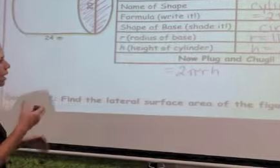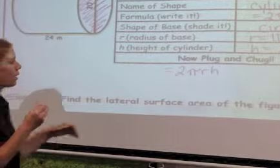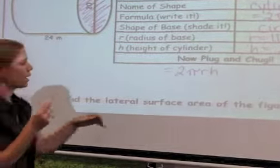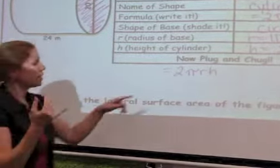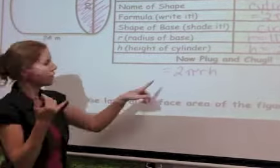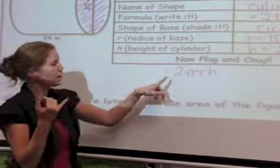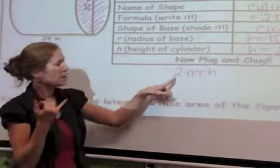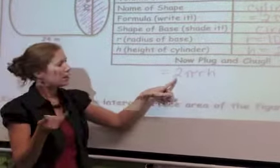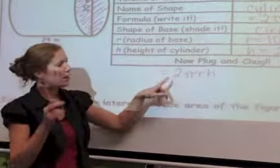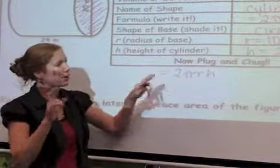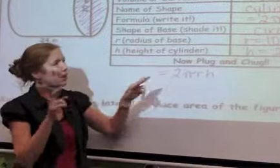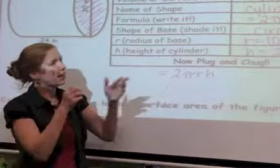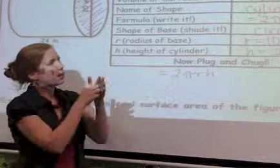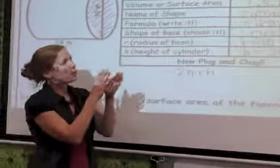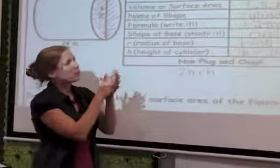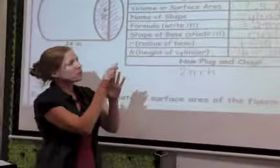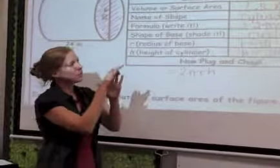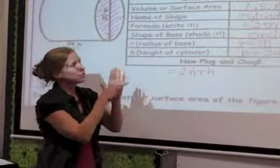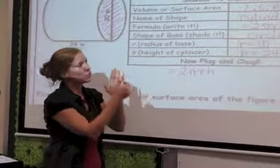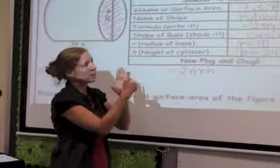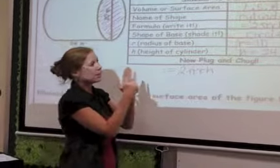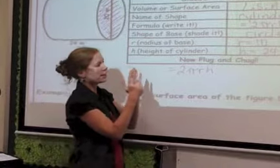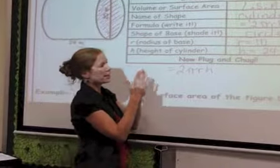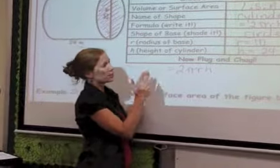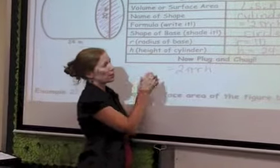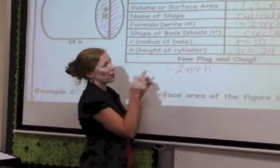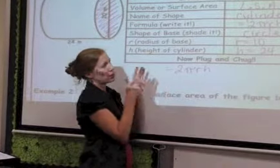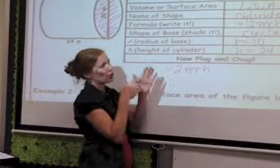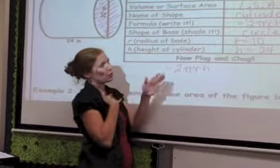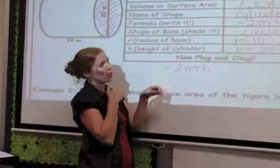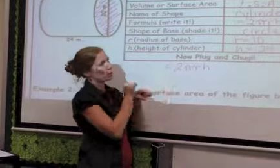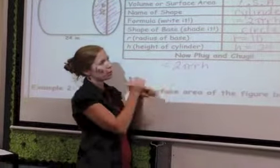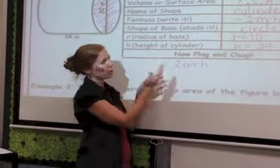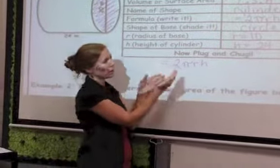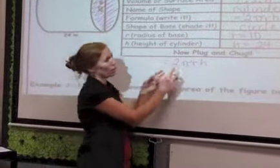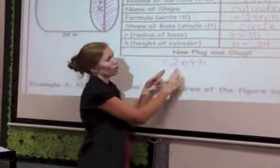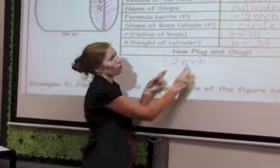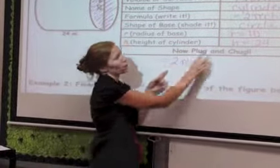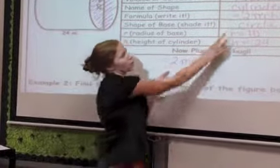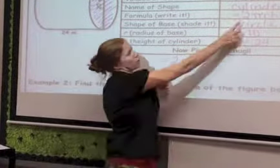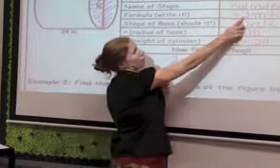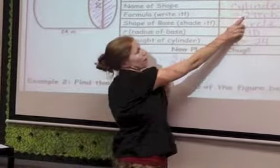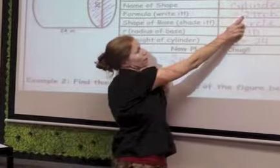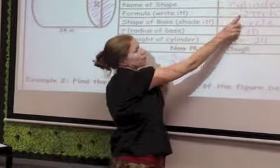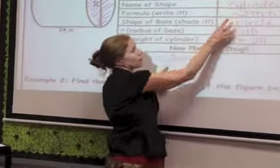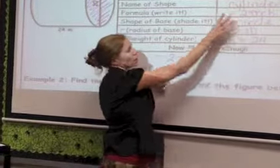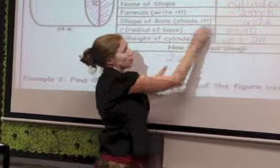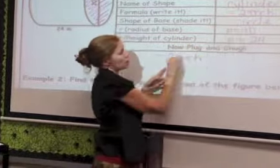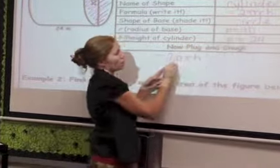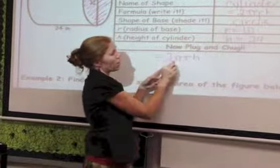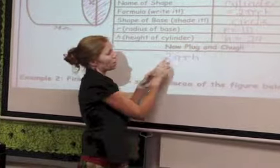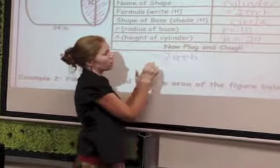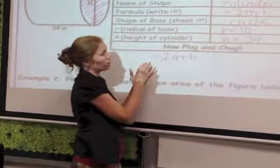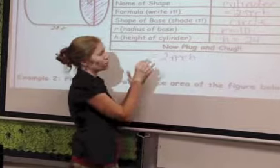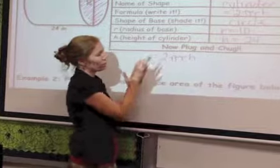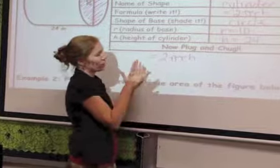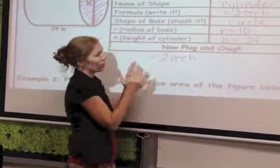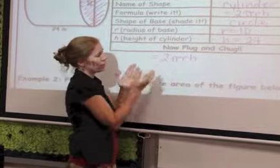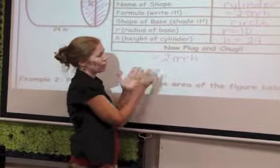All right, now I'm ready. I wrote down my formula again so I can show my work here. Okay, so I just copied the formula